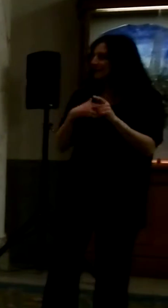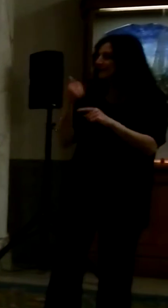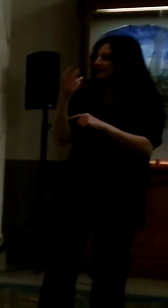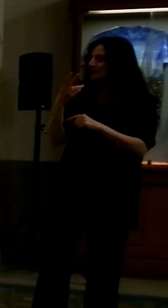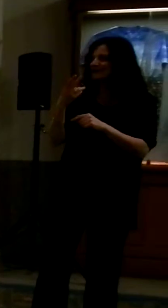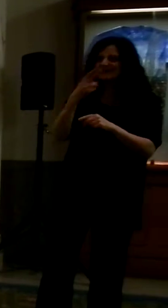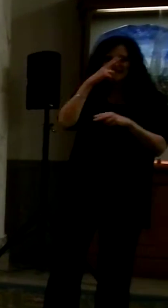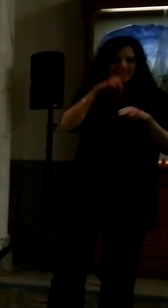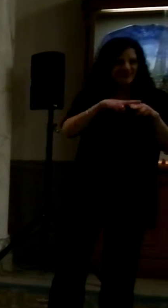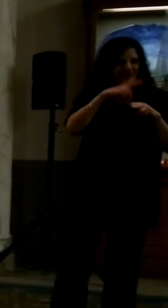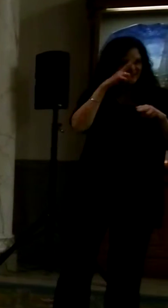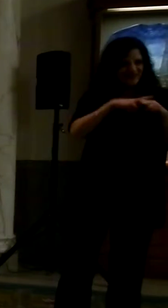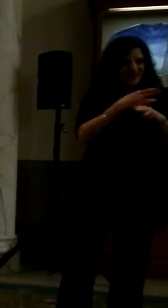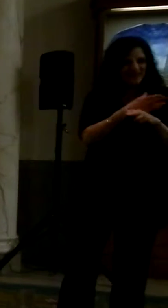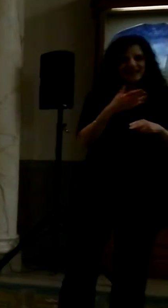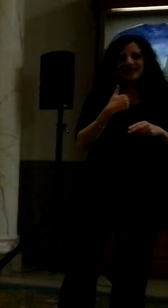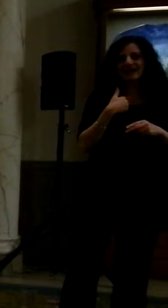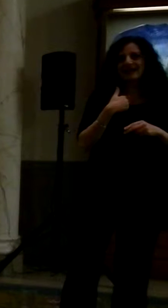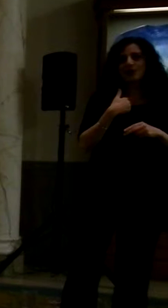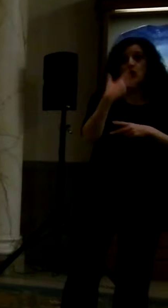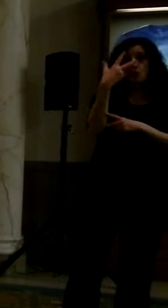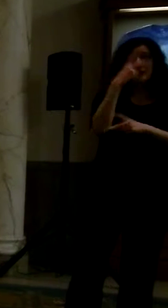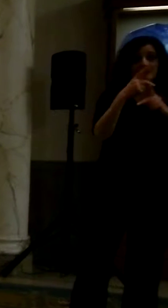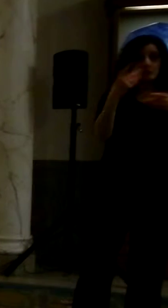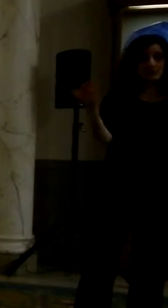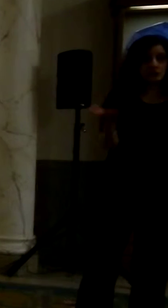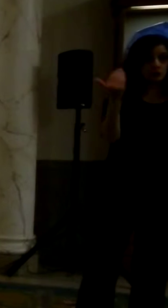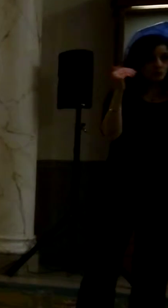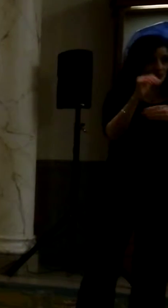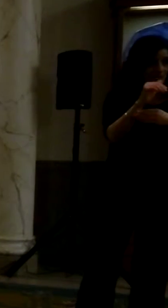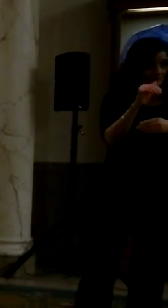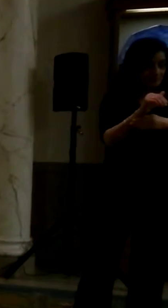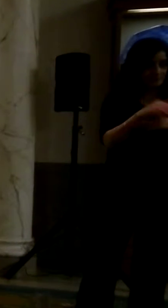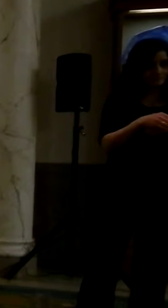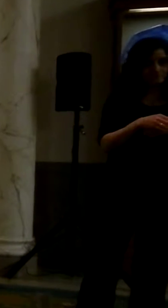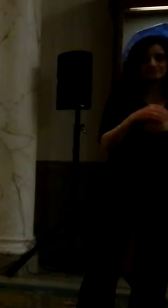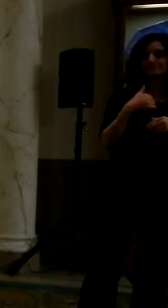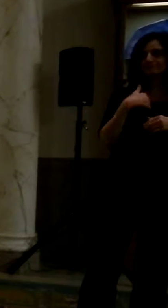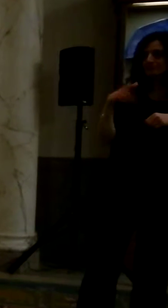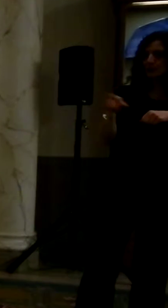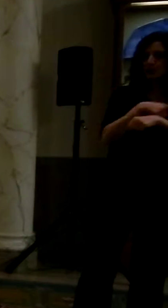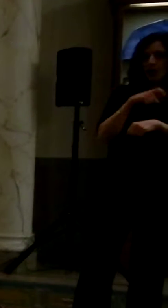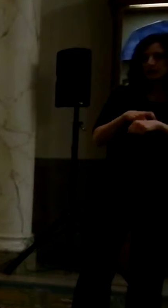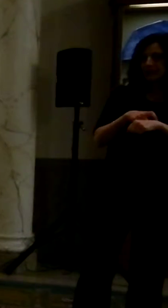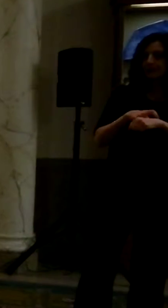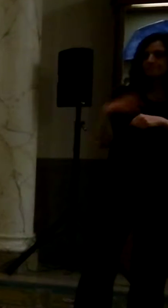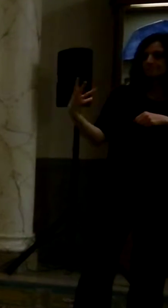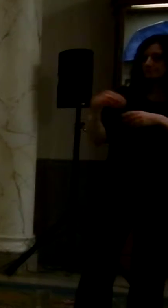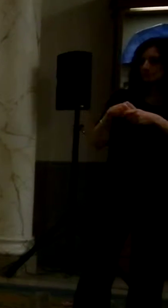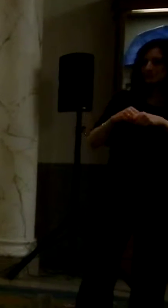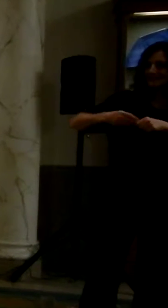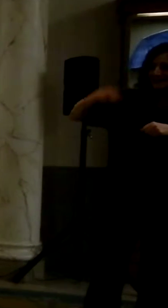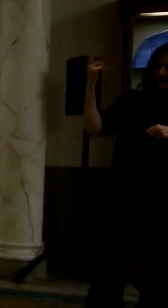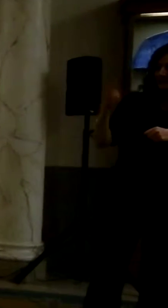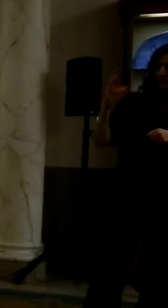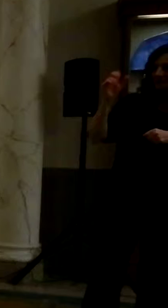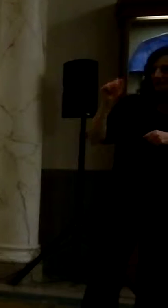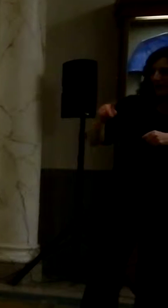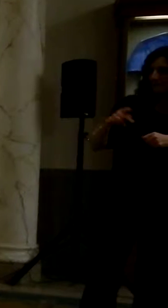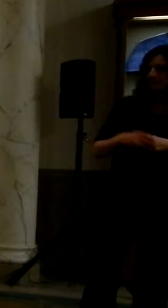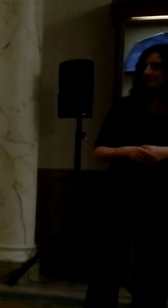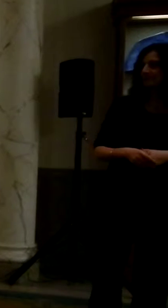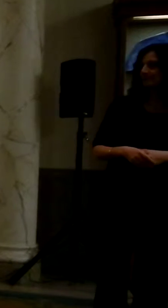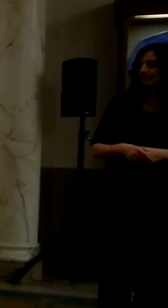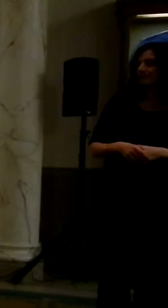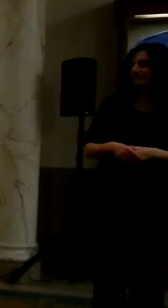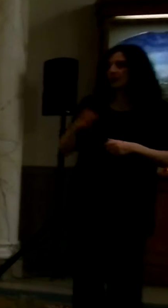really a fun thing. There are three people here tonight that have been a long time part of the history of CAP,